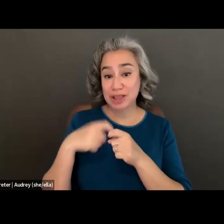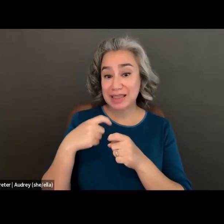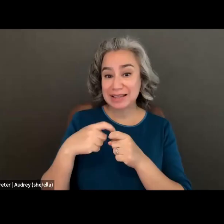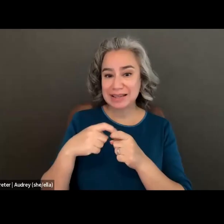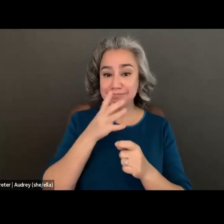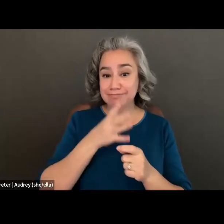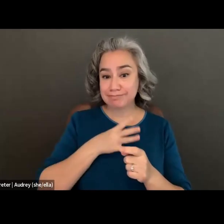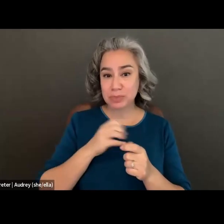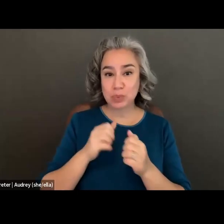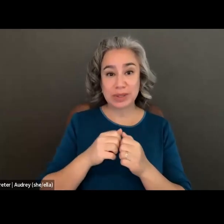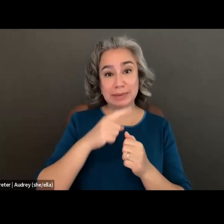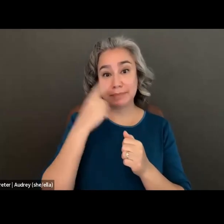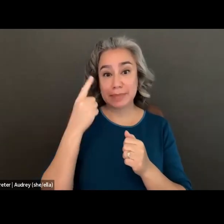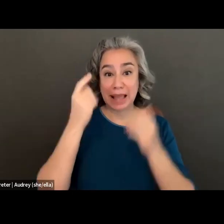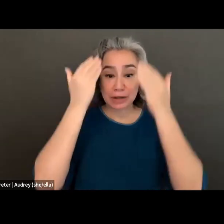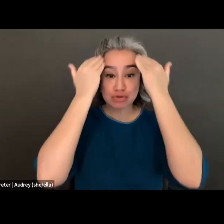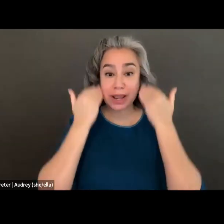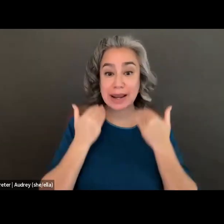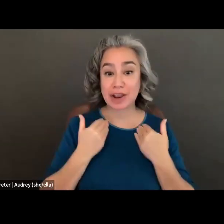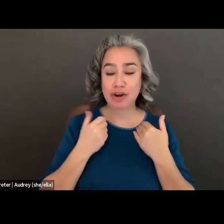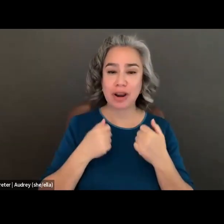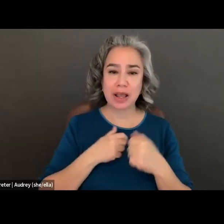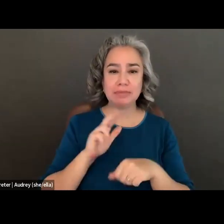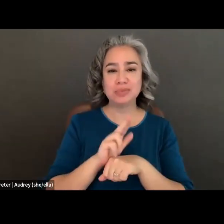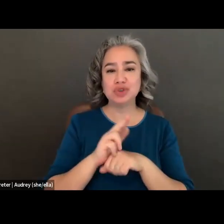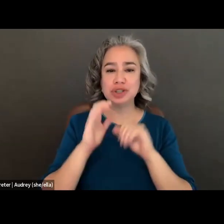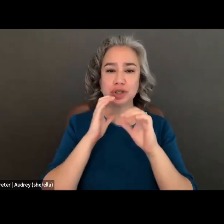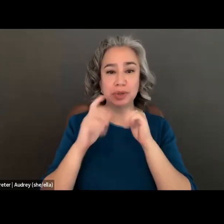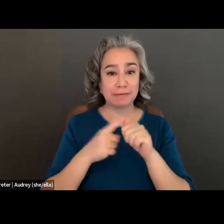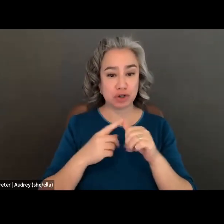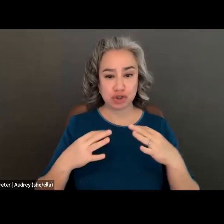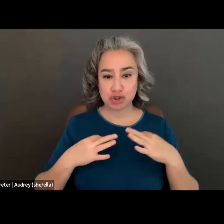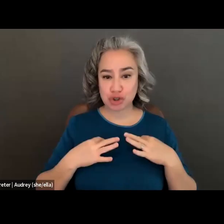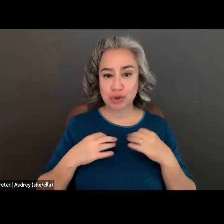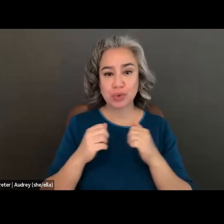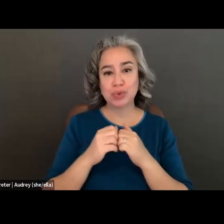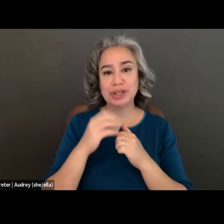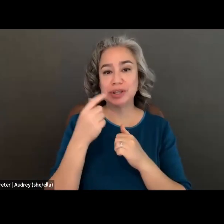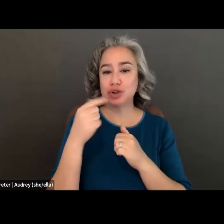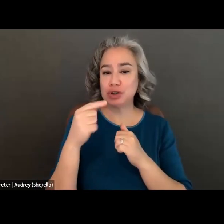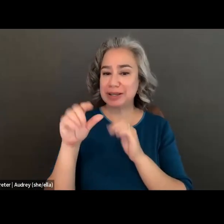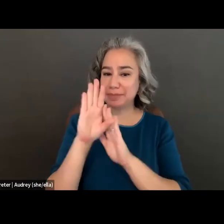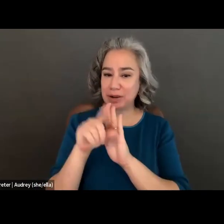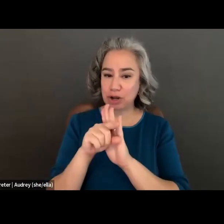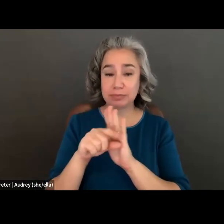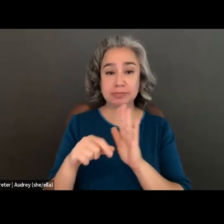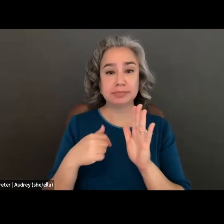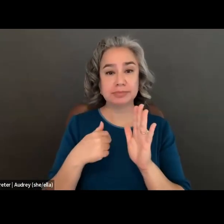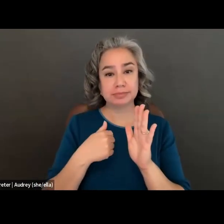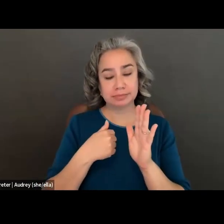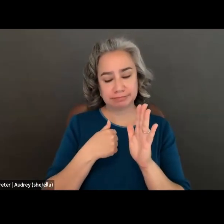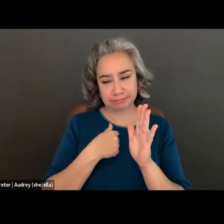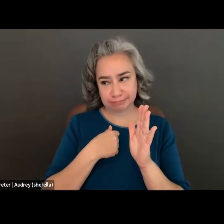streak here, and I am wearing a Communication First shirt against a green background. I